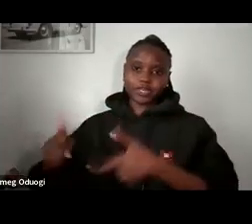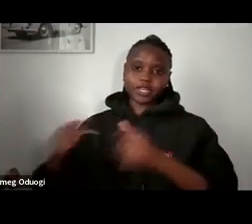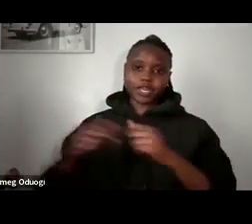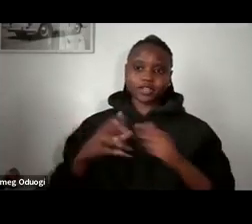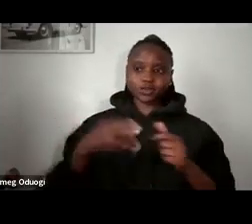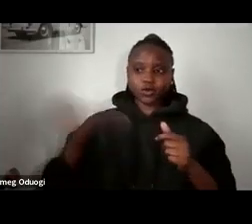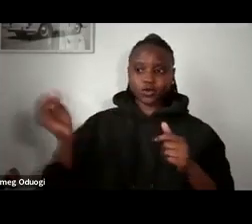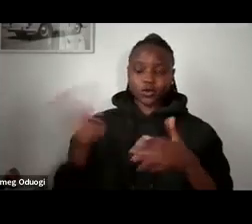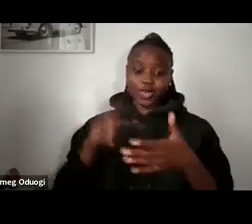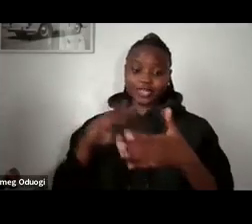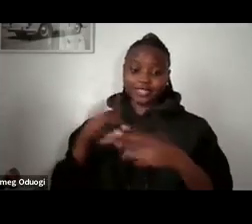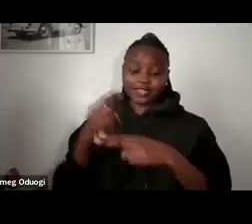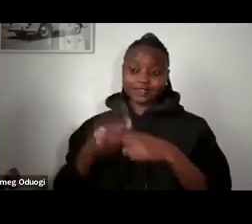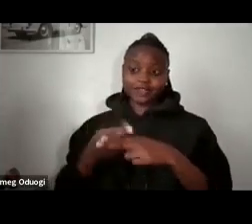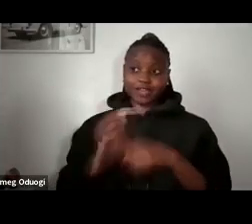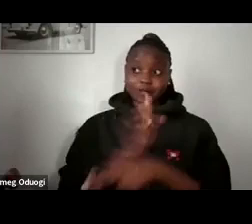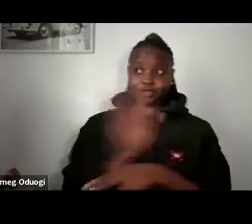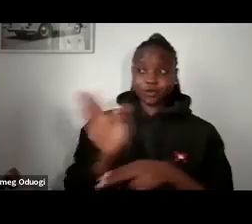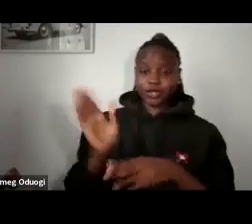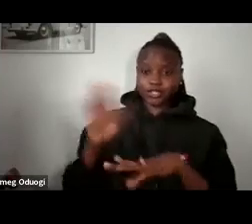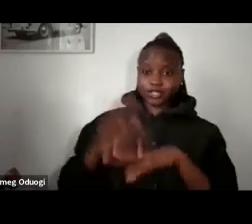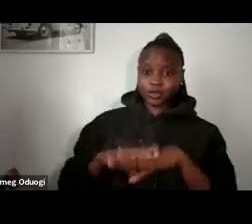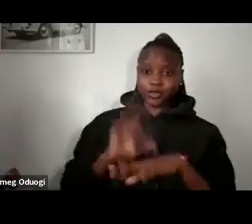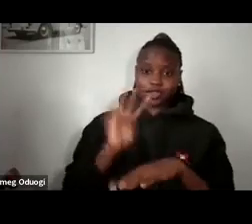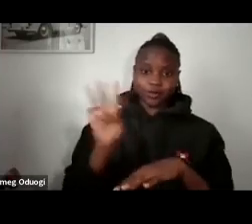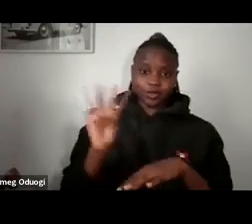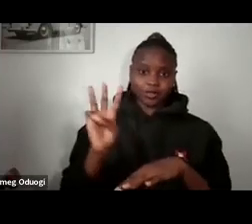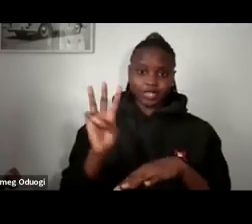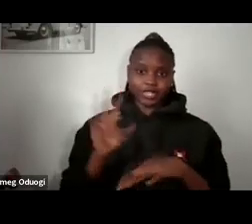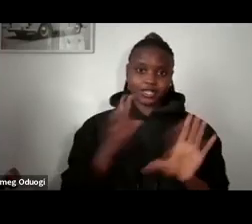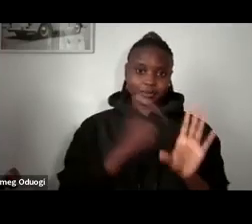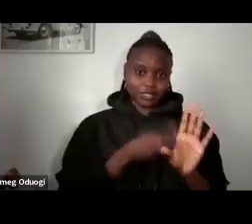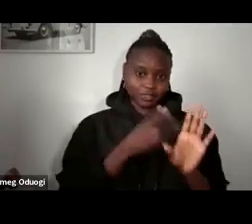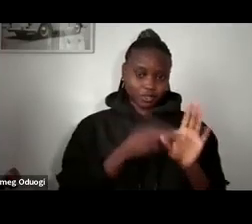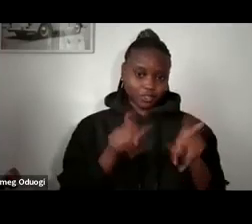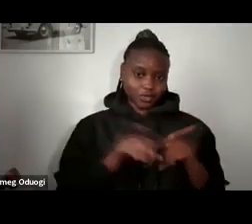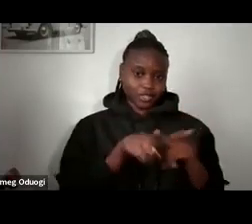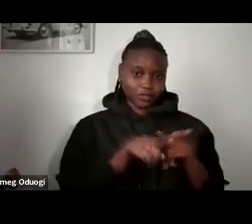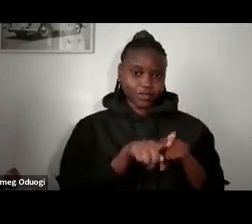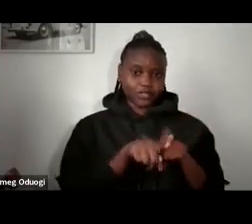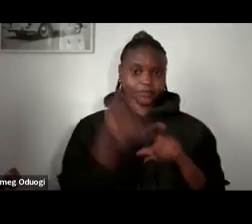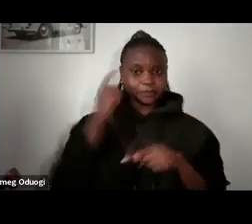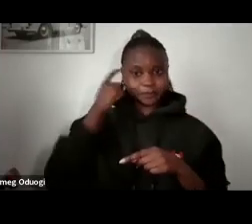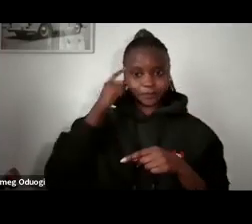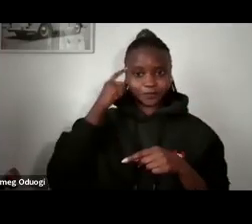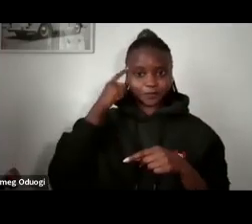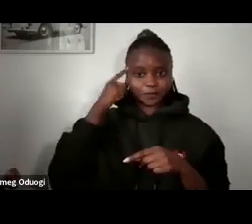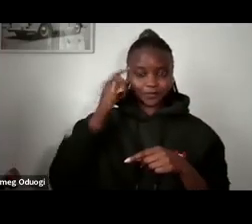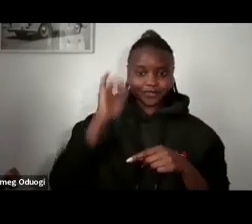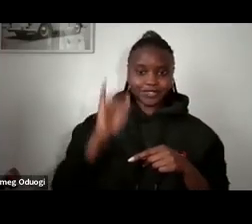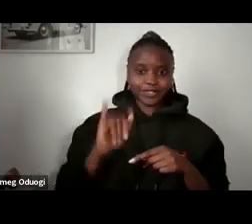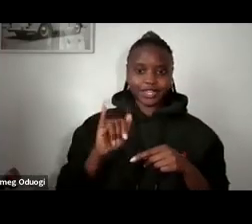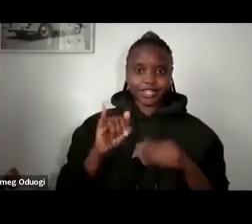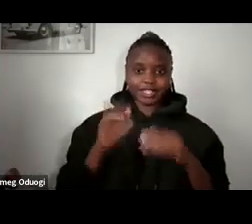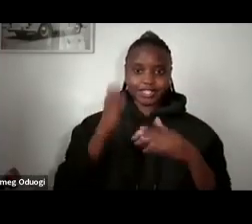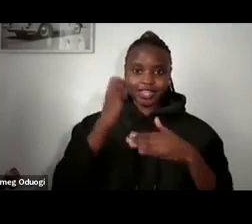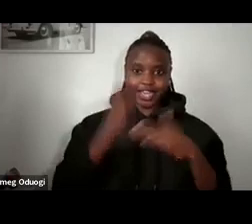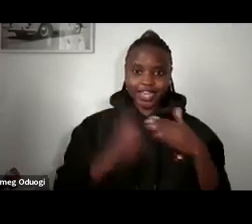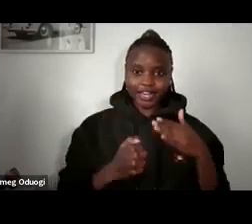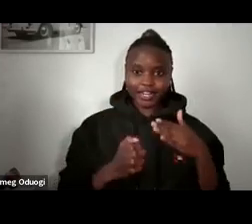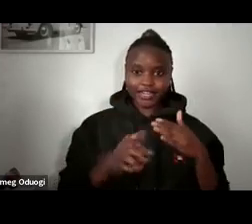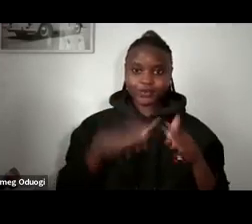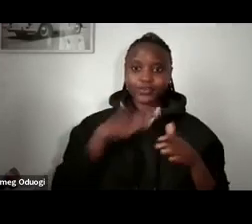your name is on the list and your participation as well. I think that is it on our end. We want to